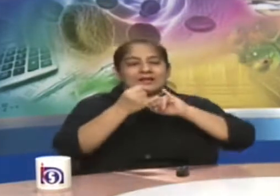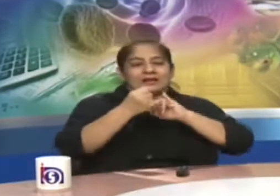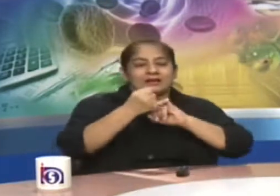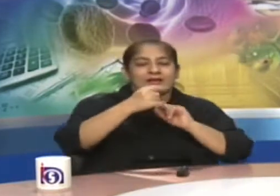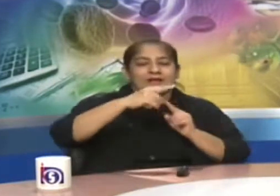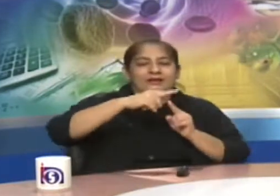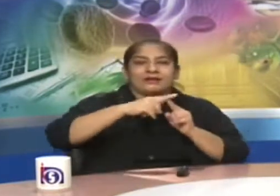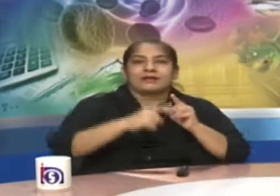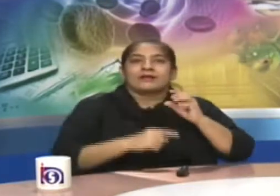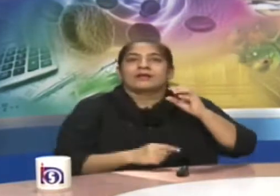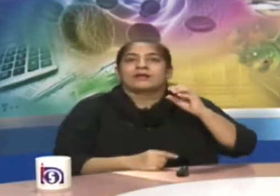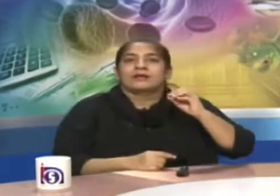exchange.